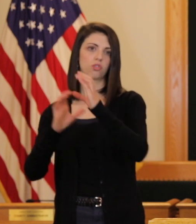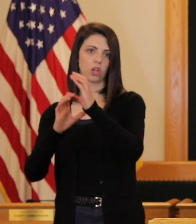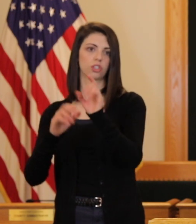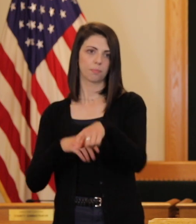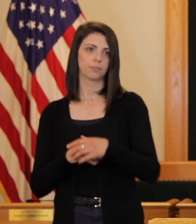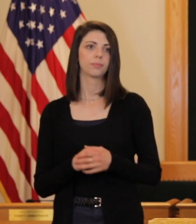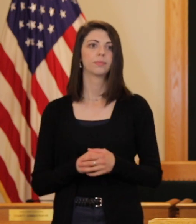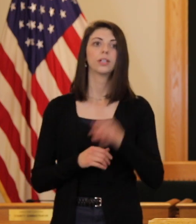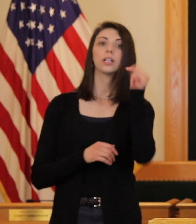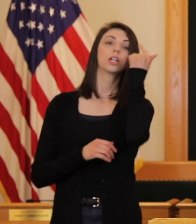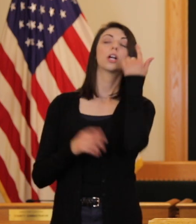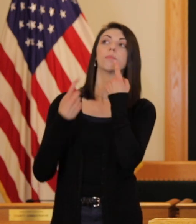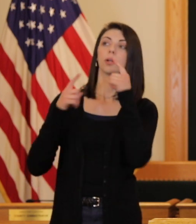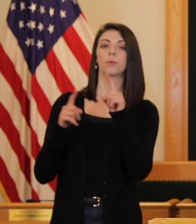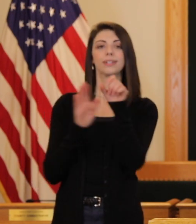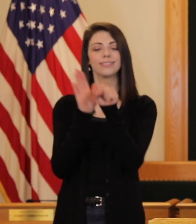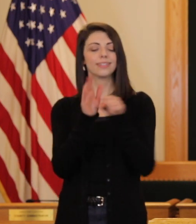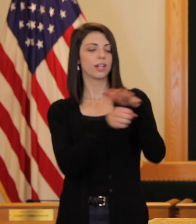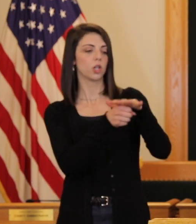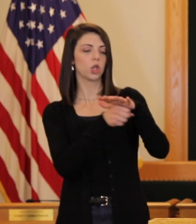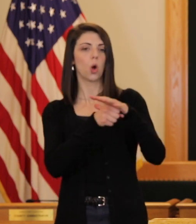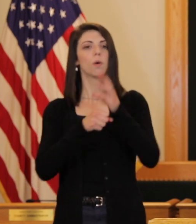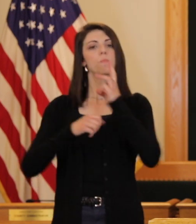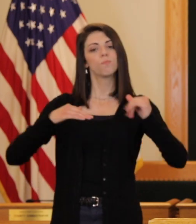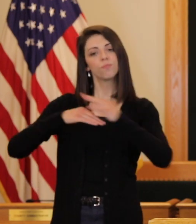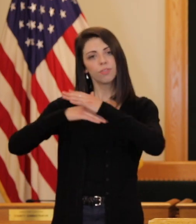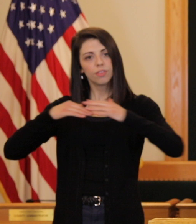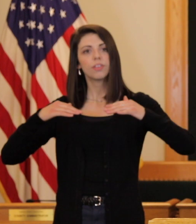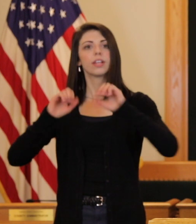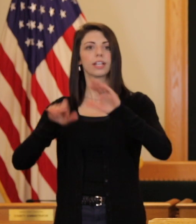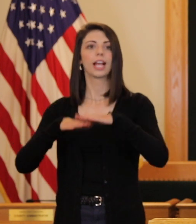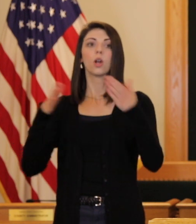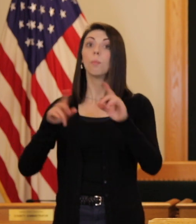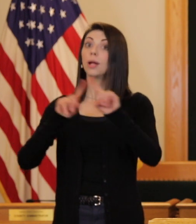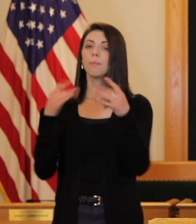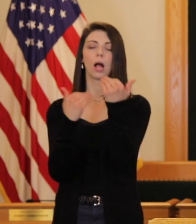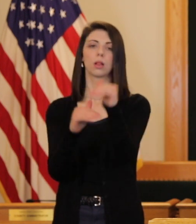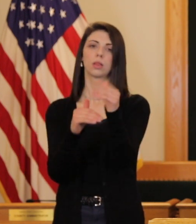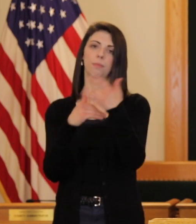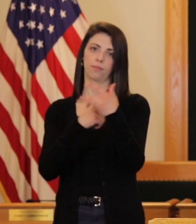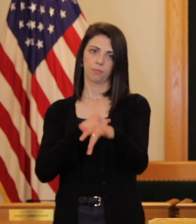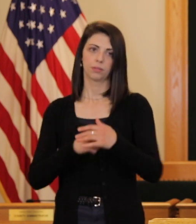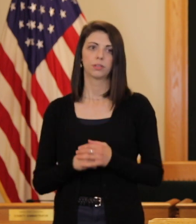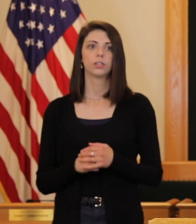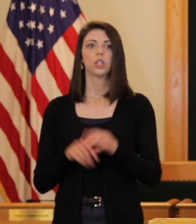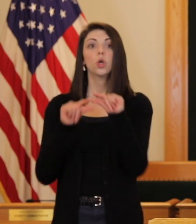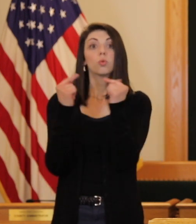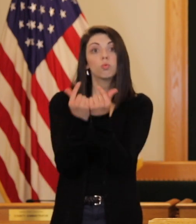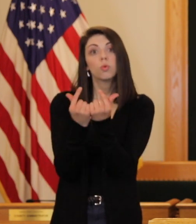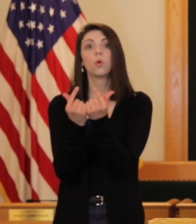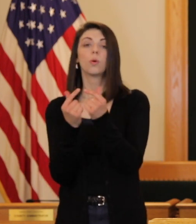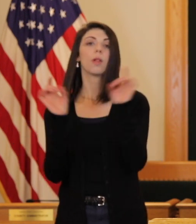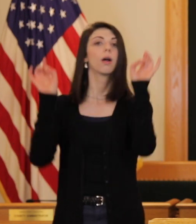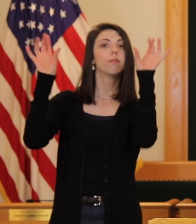that state and local beaches may open this Friday, May 22nd, at half capacity. Group contact activities such as